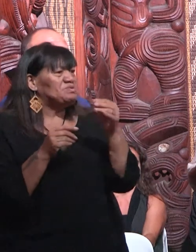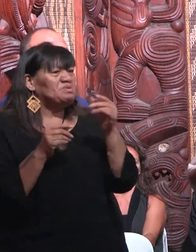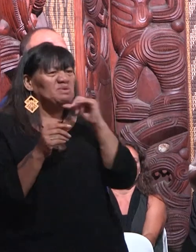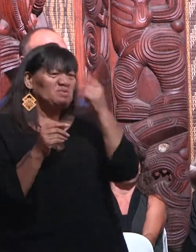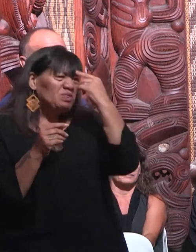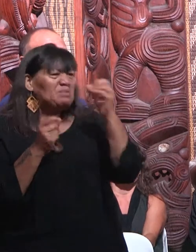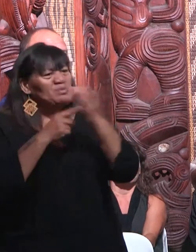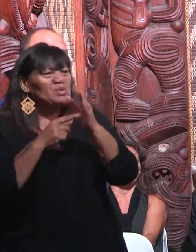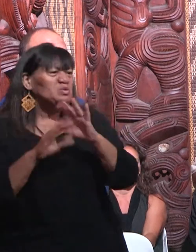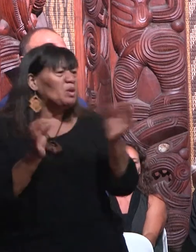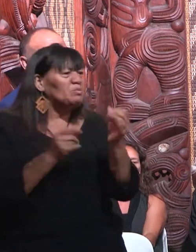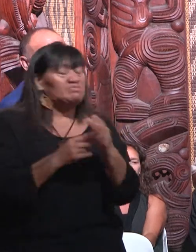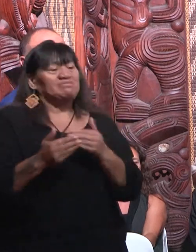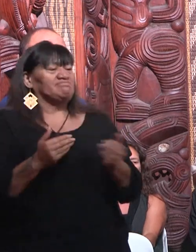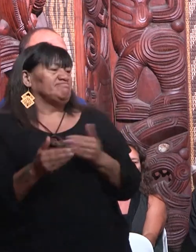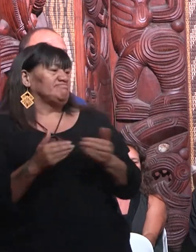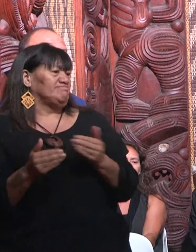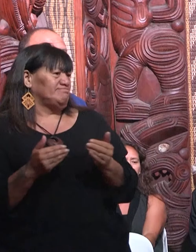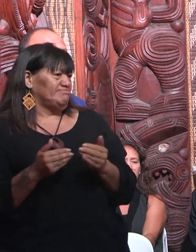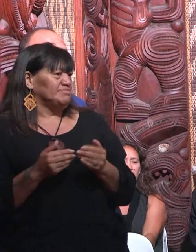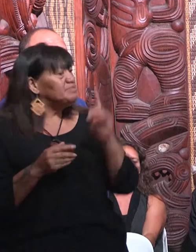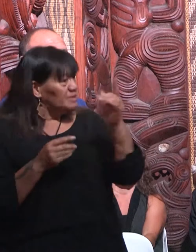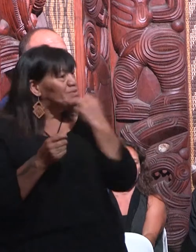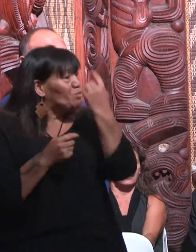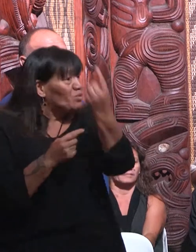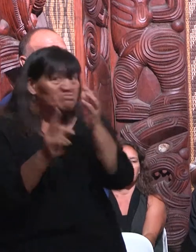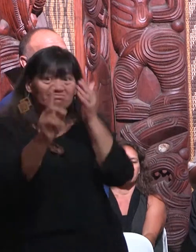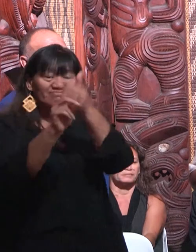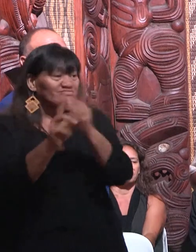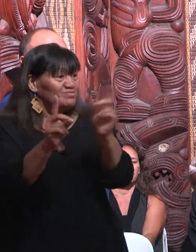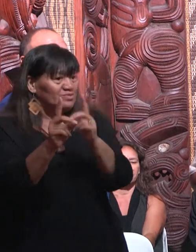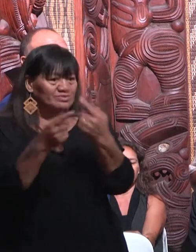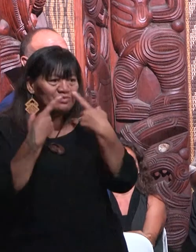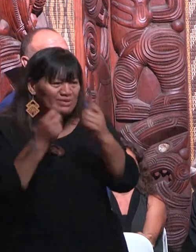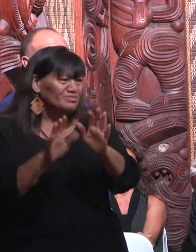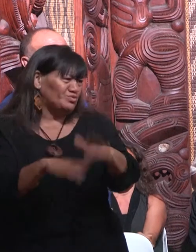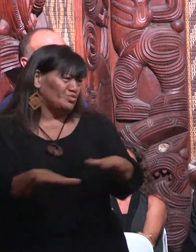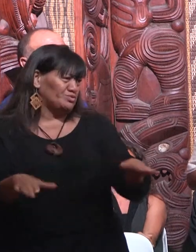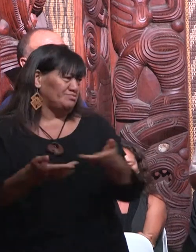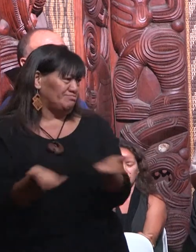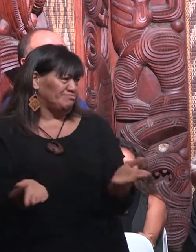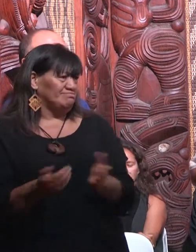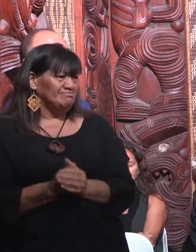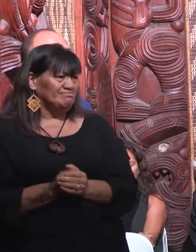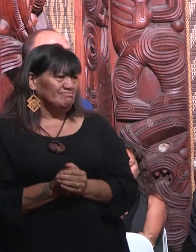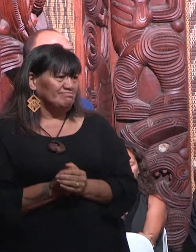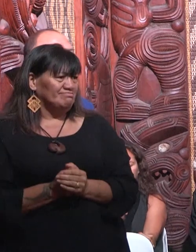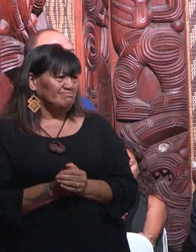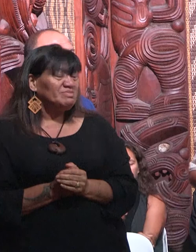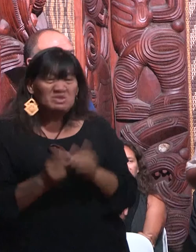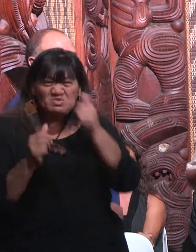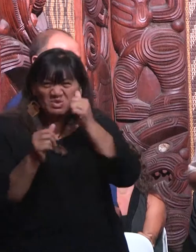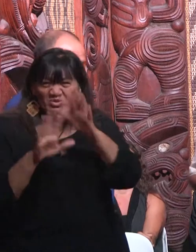te karanga atu ke āta whaingia wā tātou tamariki. Ahatia ngā mea, kaha ki te